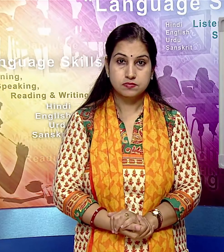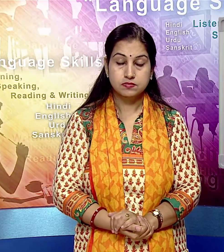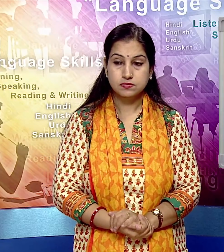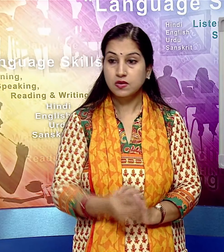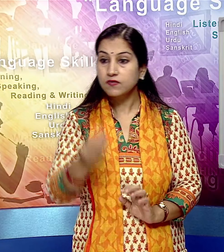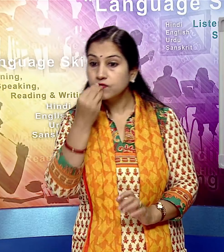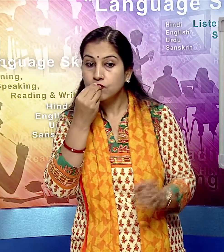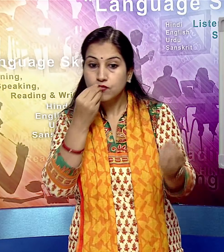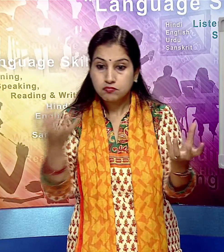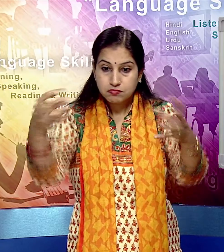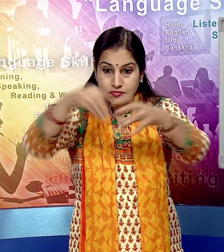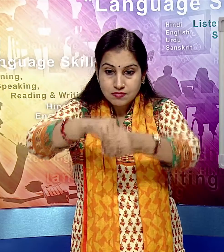combination,